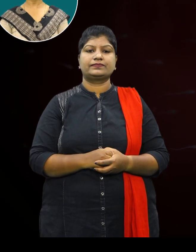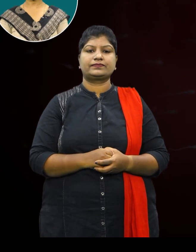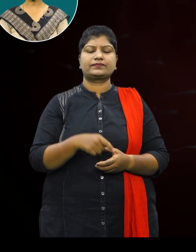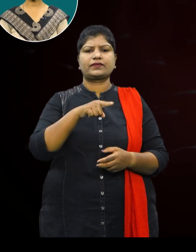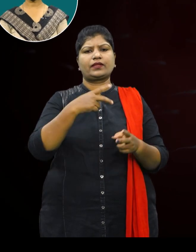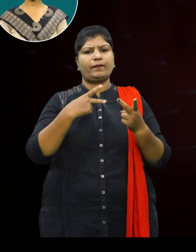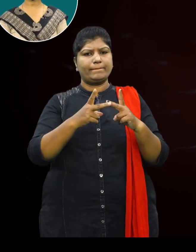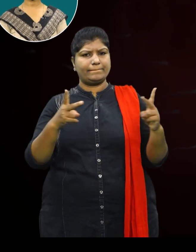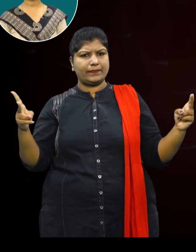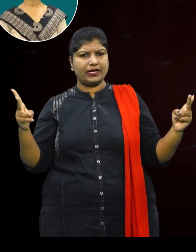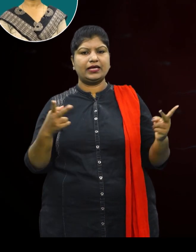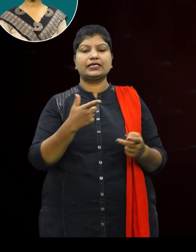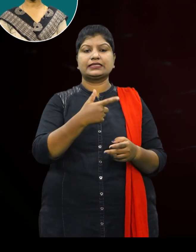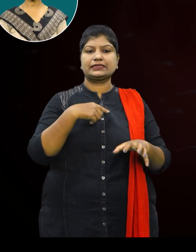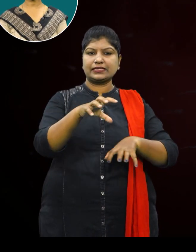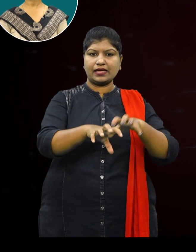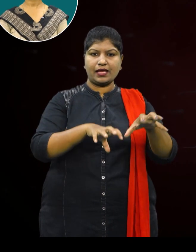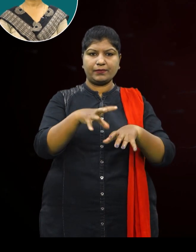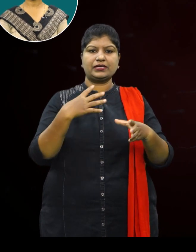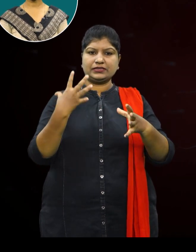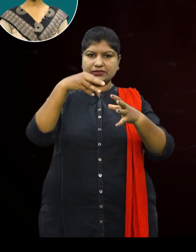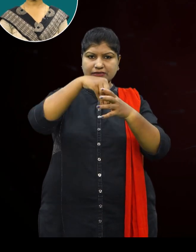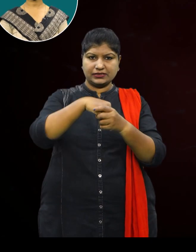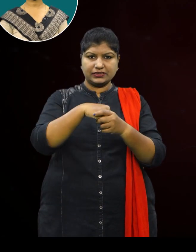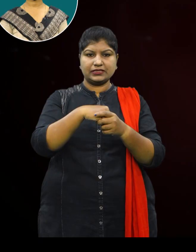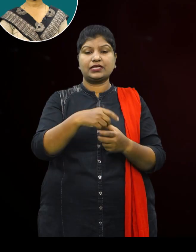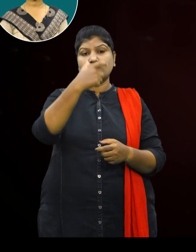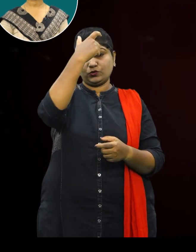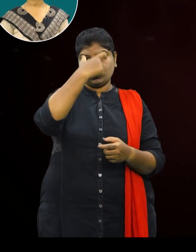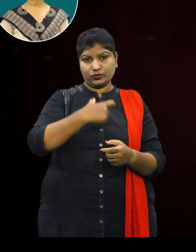in many animals, including humans,